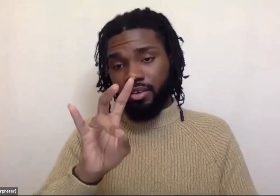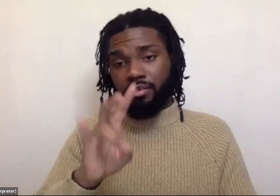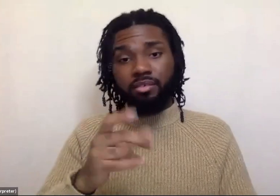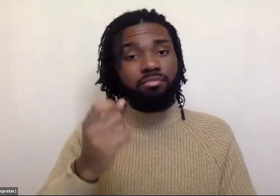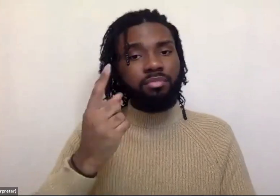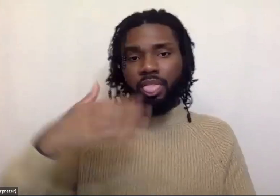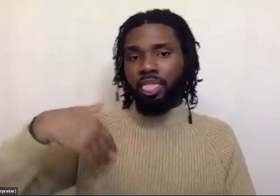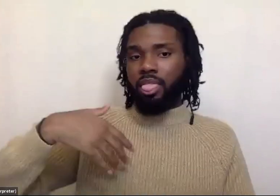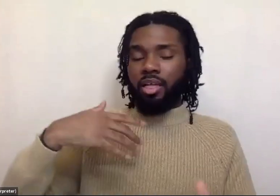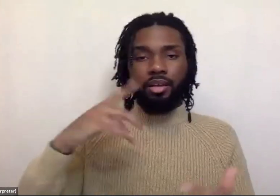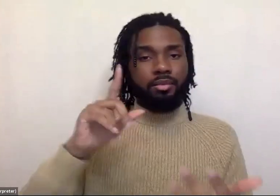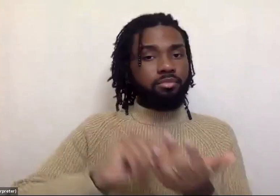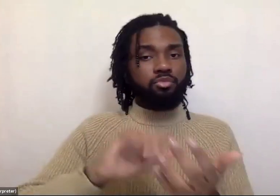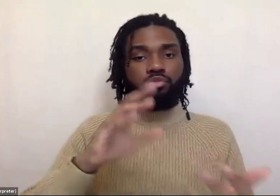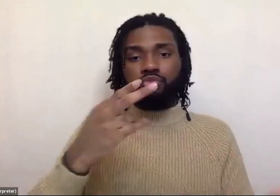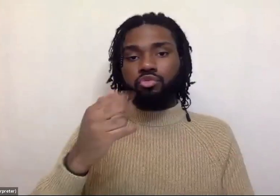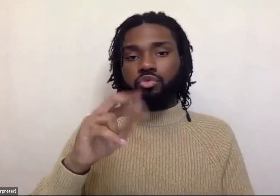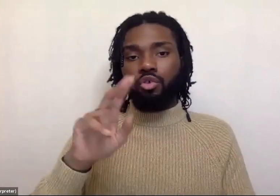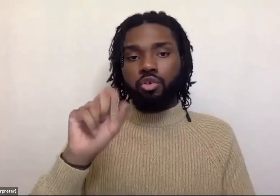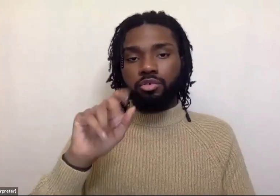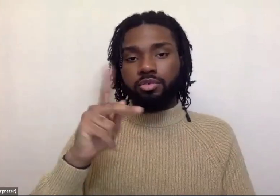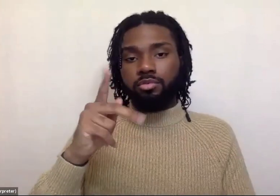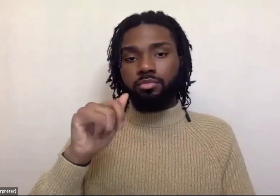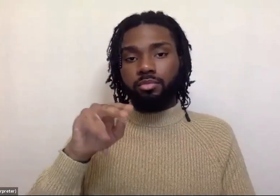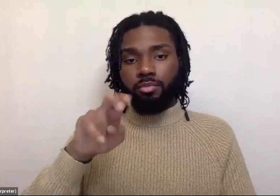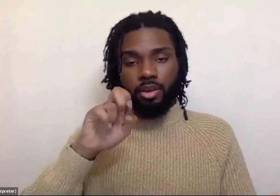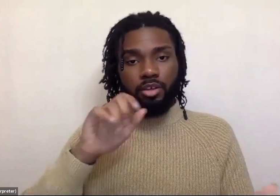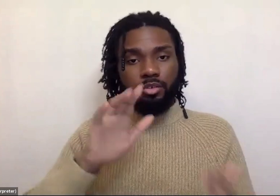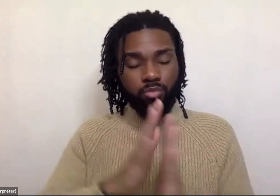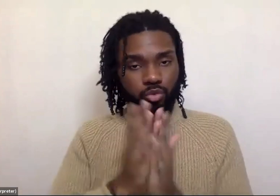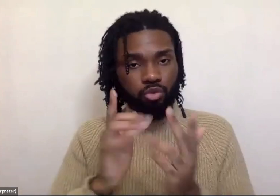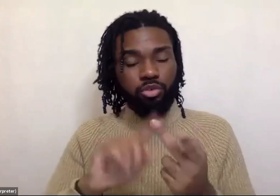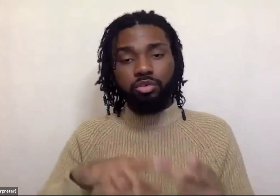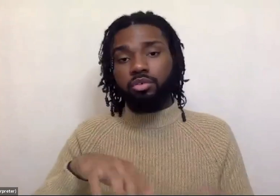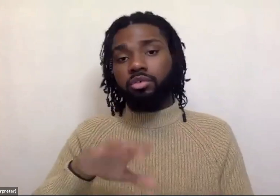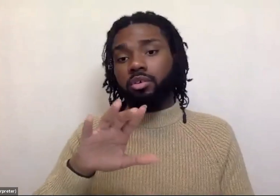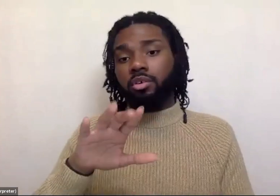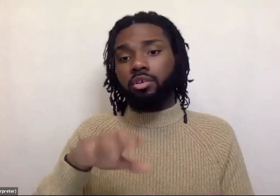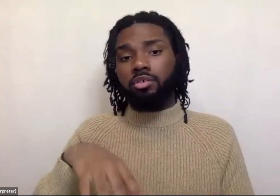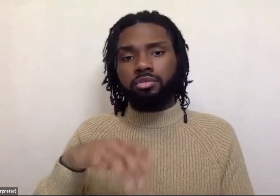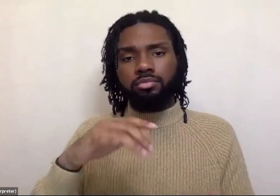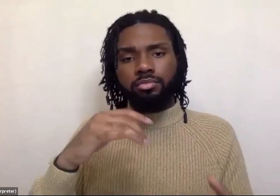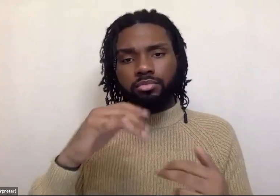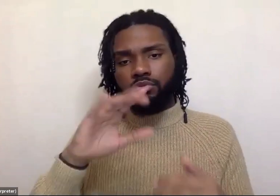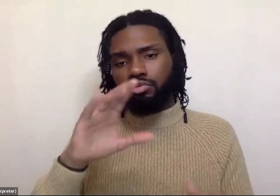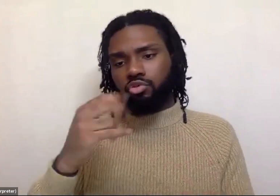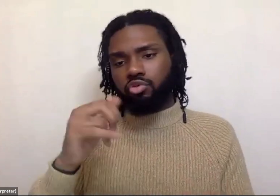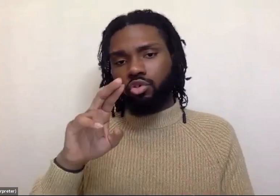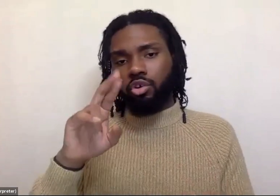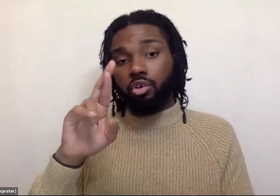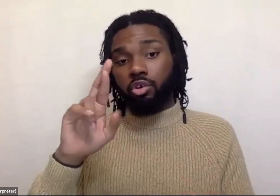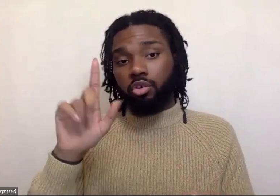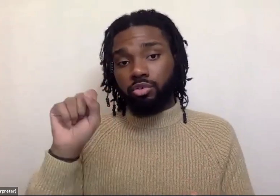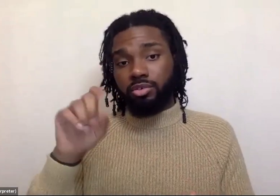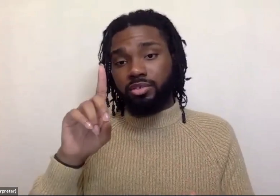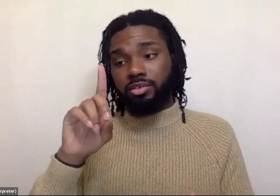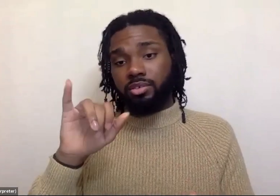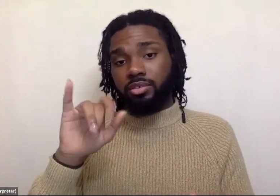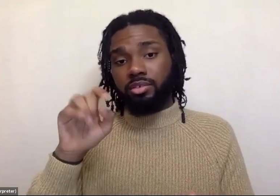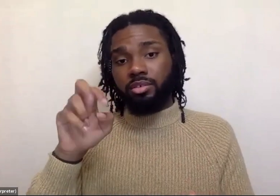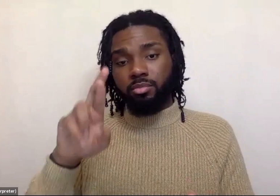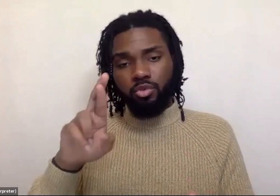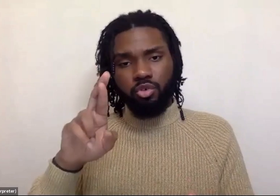I've Got the Light of Freedom. We didn't have John Dittmer's Mississippi movement, Oranges of Organizing. We didn't have